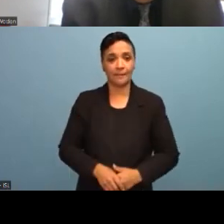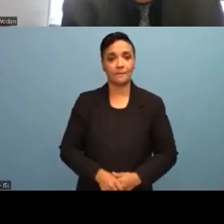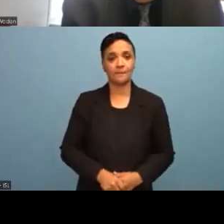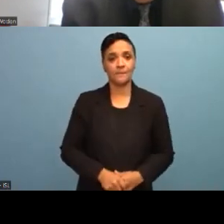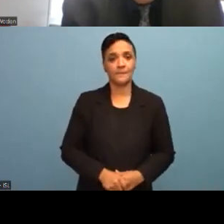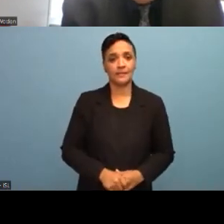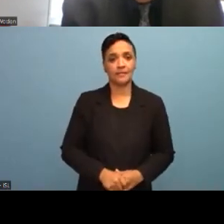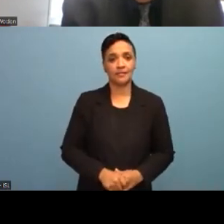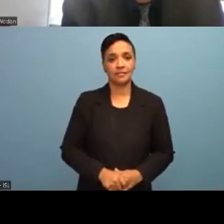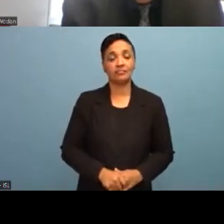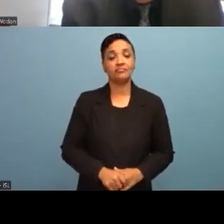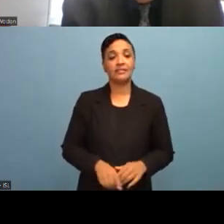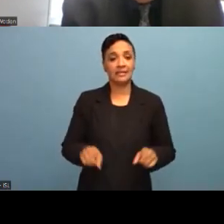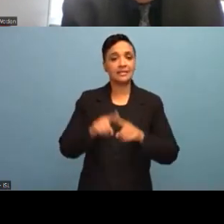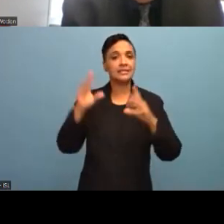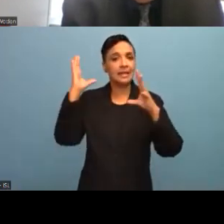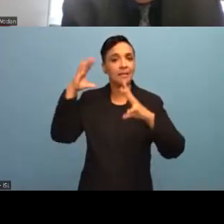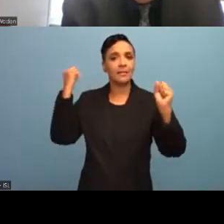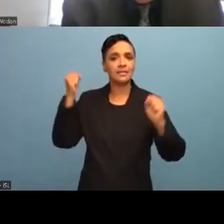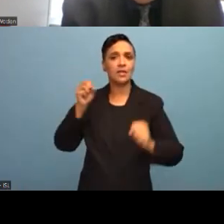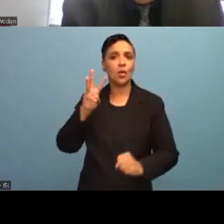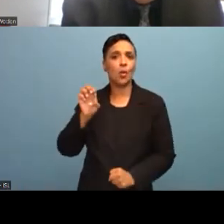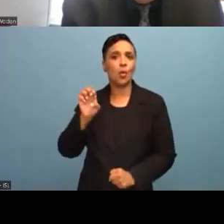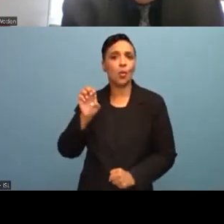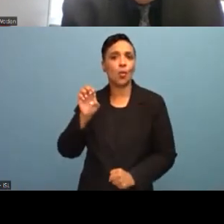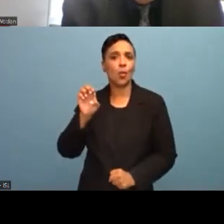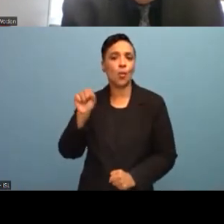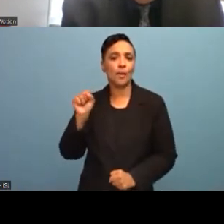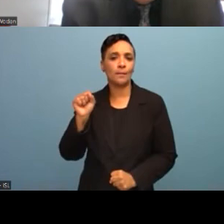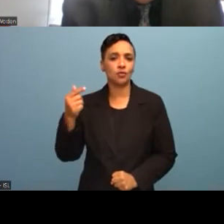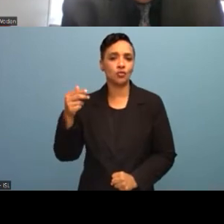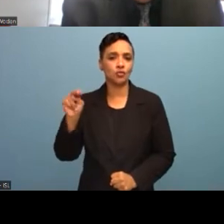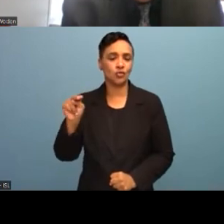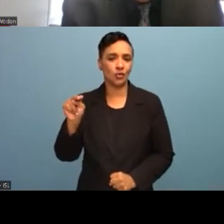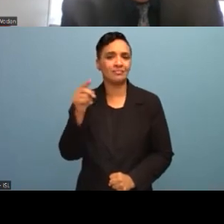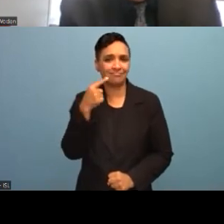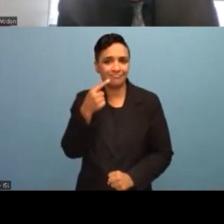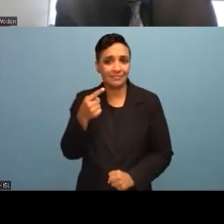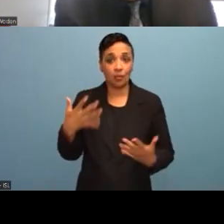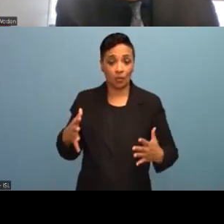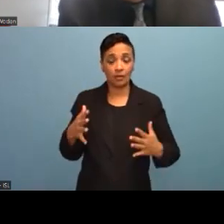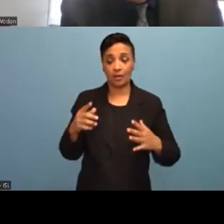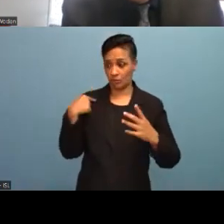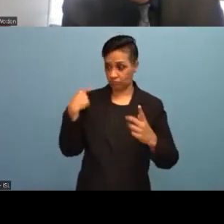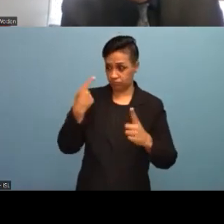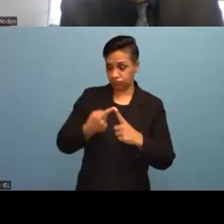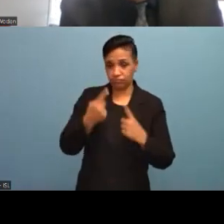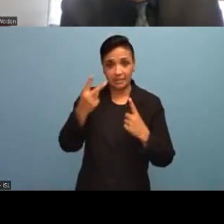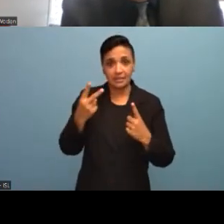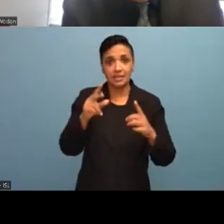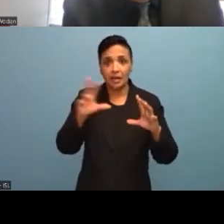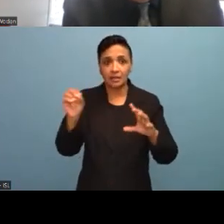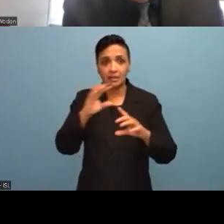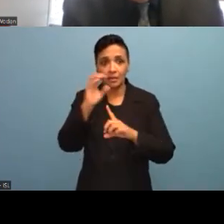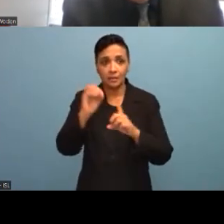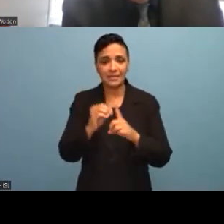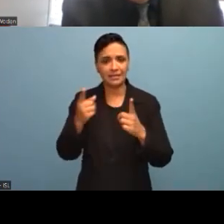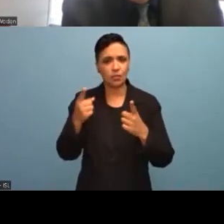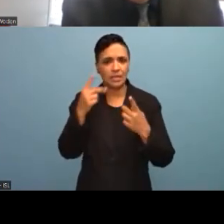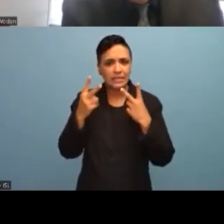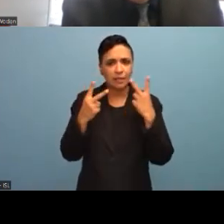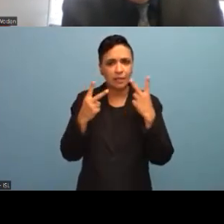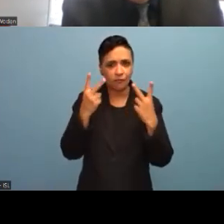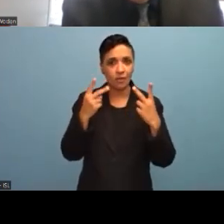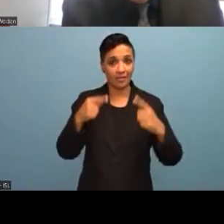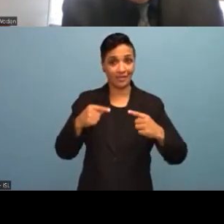As Ambassador Webson mentioned earlier, you know, with roughly 80% of what a child learns coming through the visual pathway, vision is